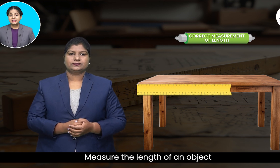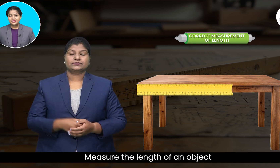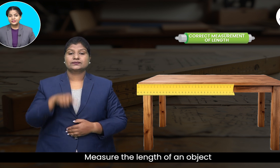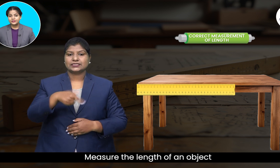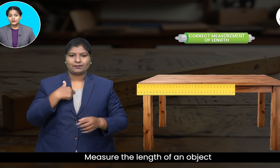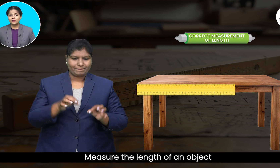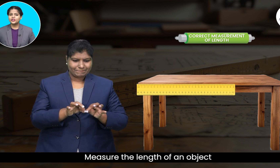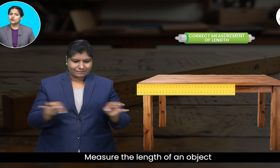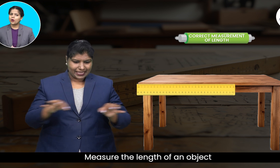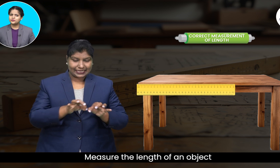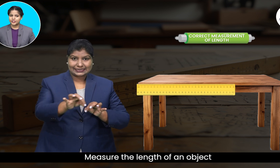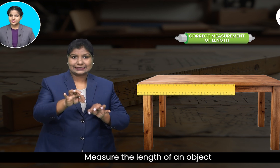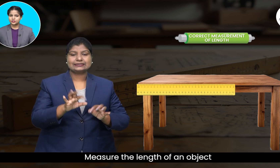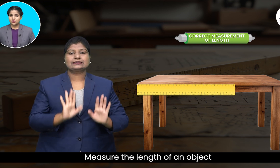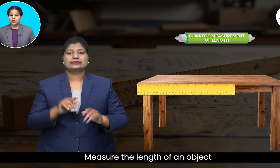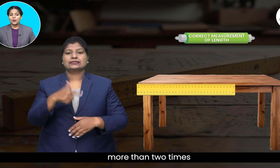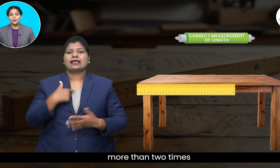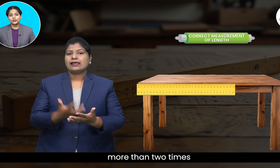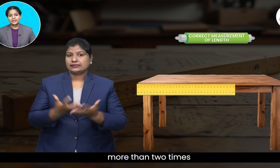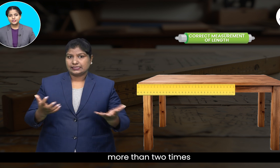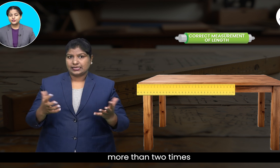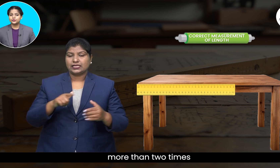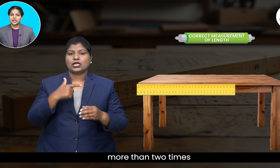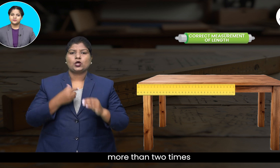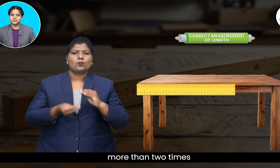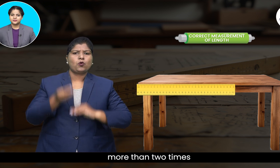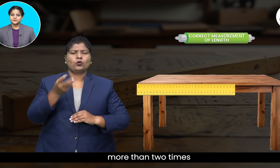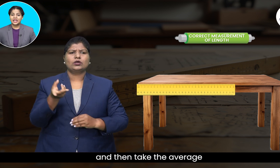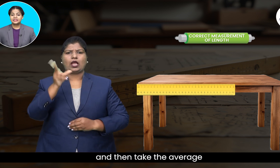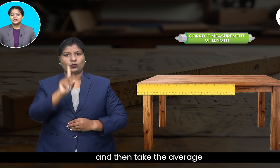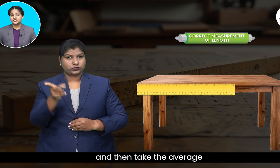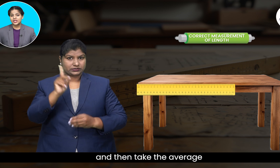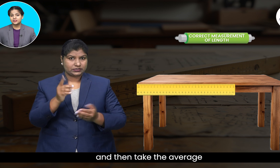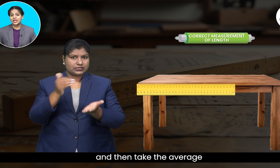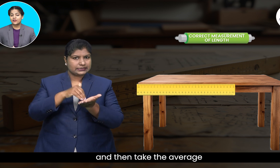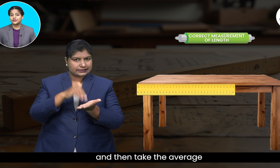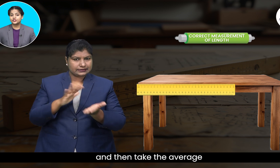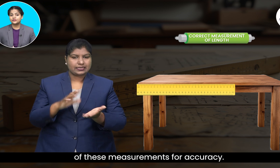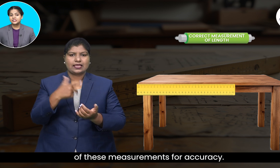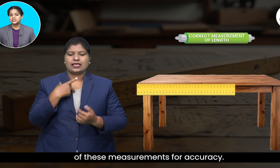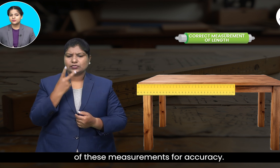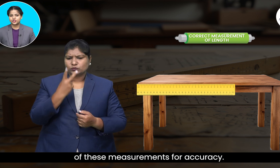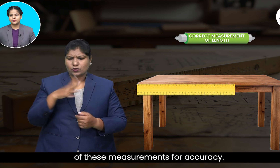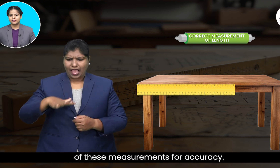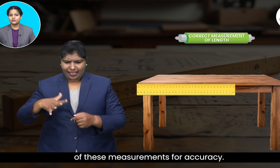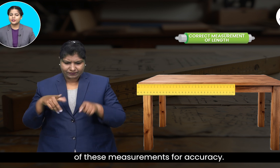Measure the length of an object more than 2 times and then take the average of